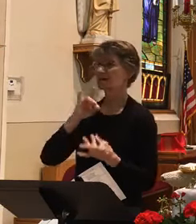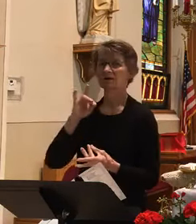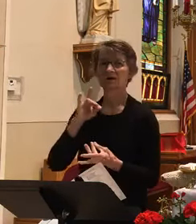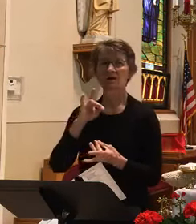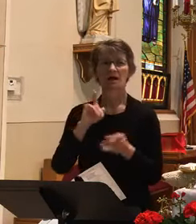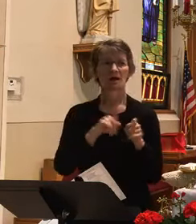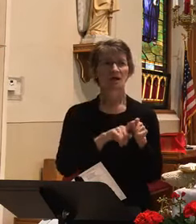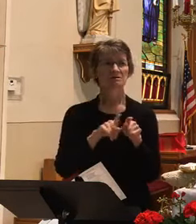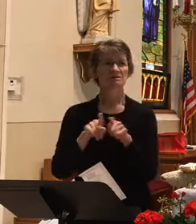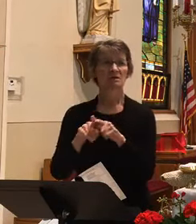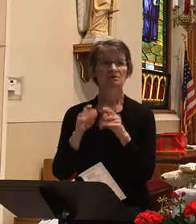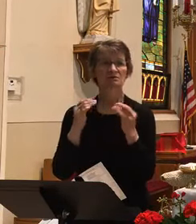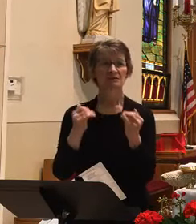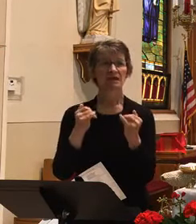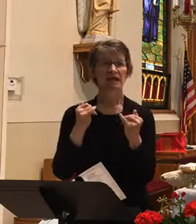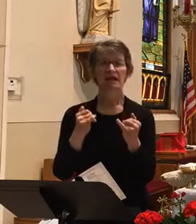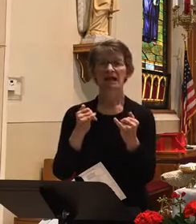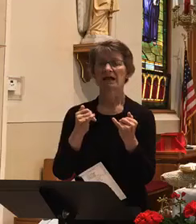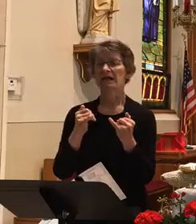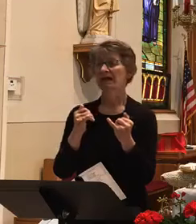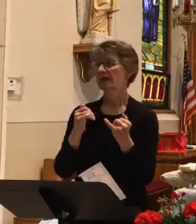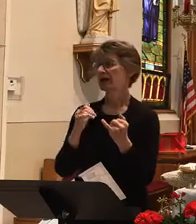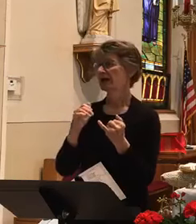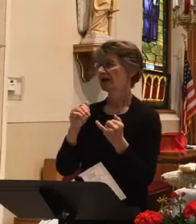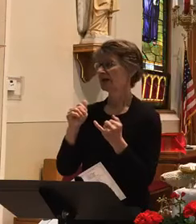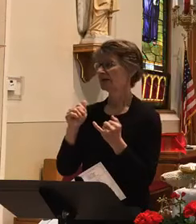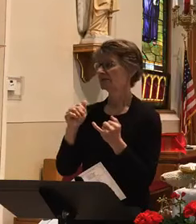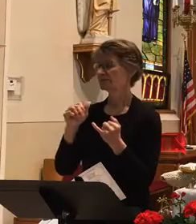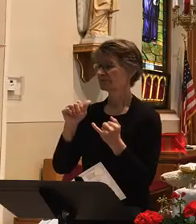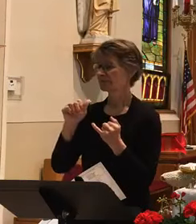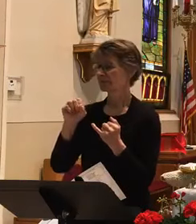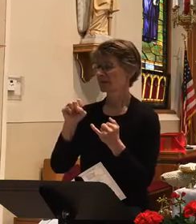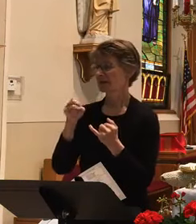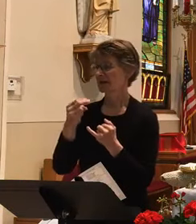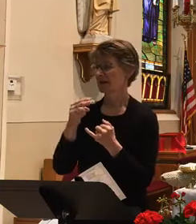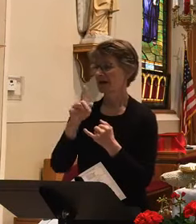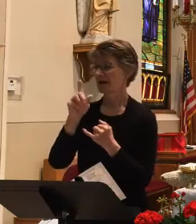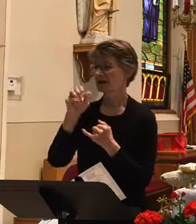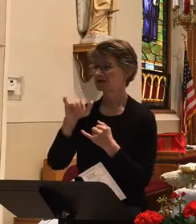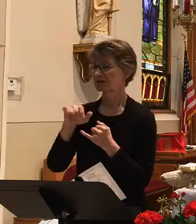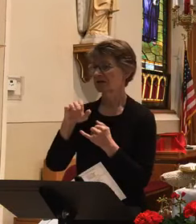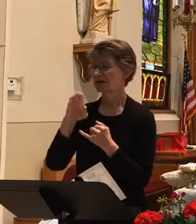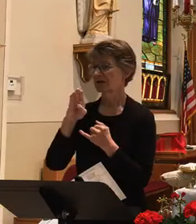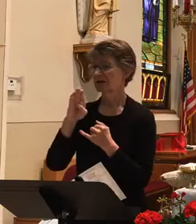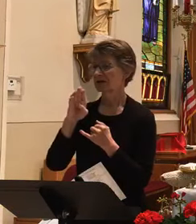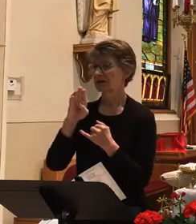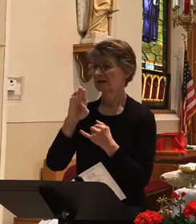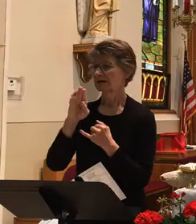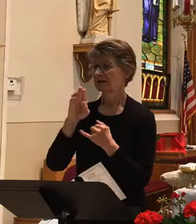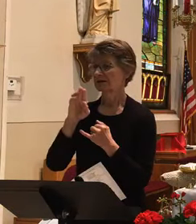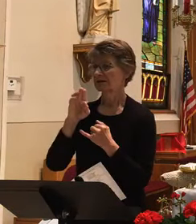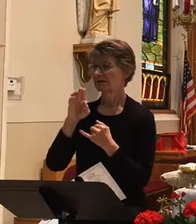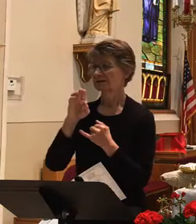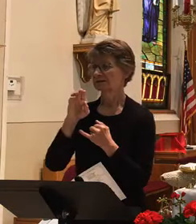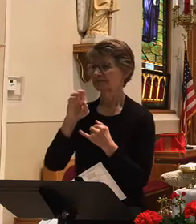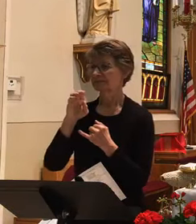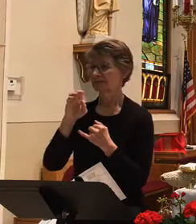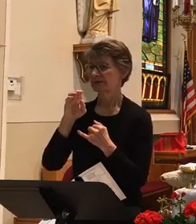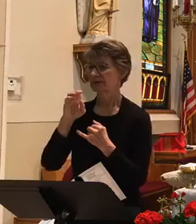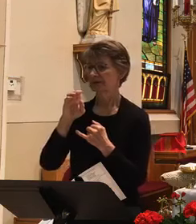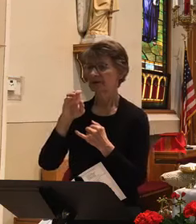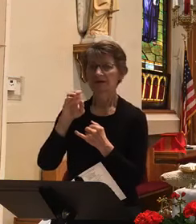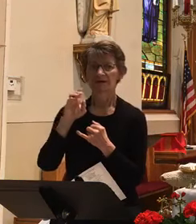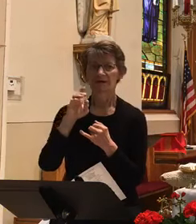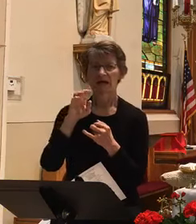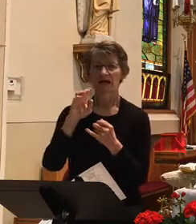today, if you remember, Ashley Grunthove, who was a religious education director here at St. Joseph,